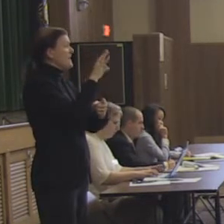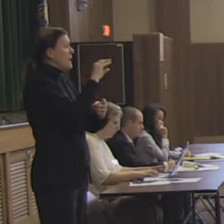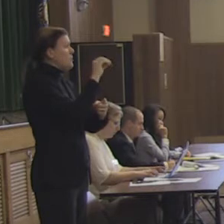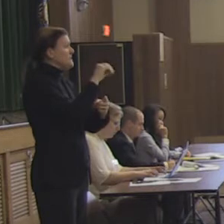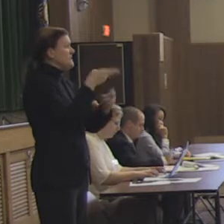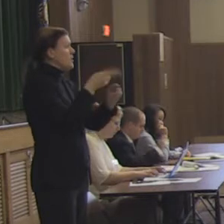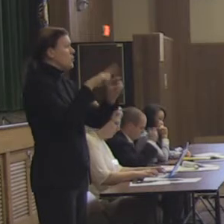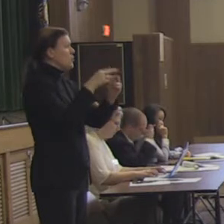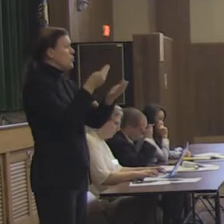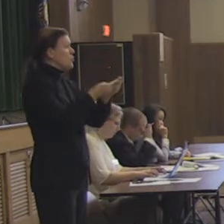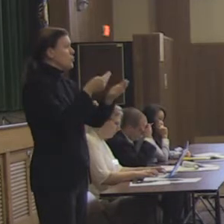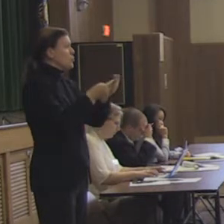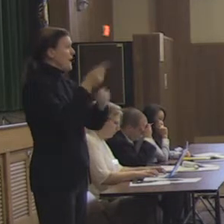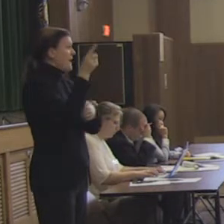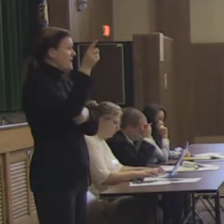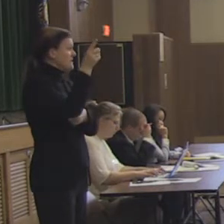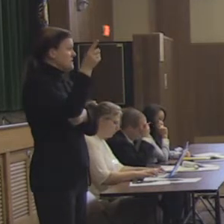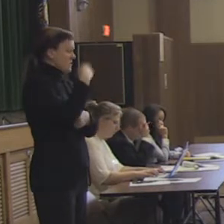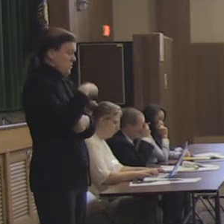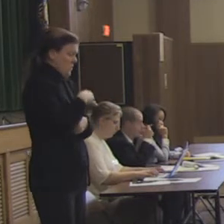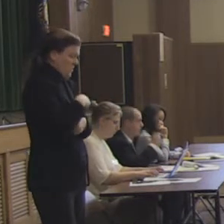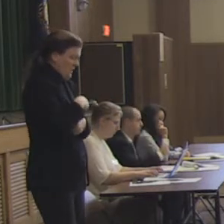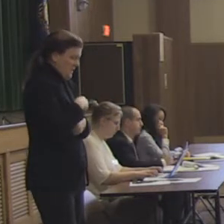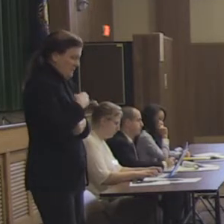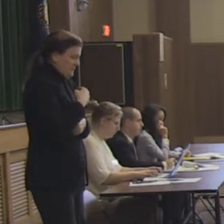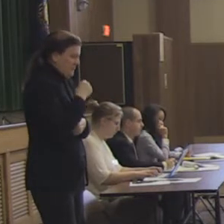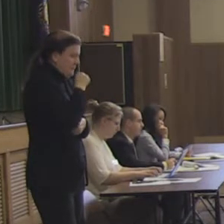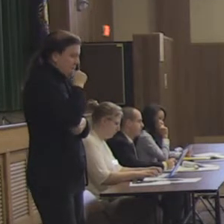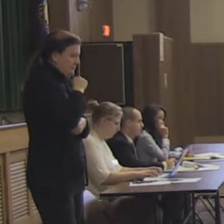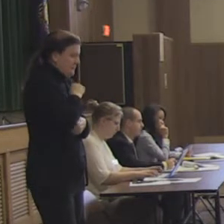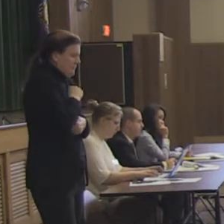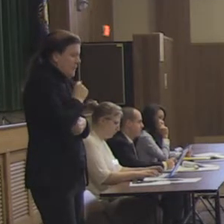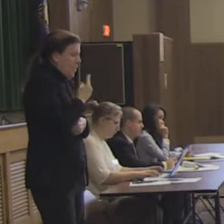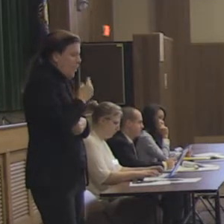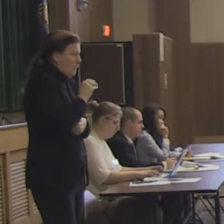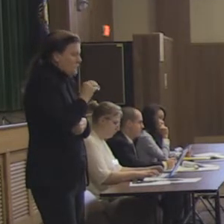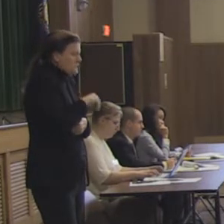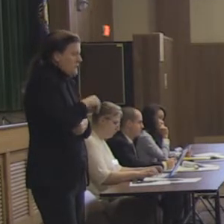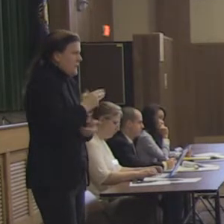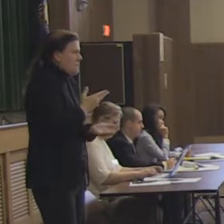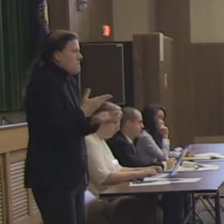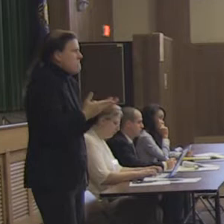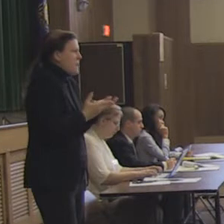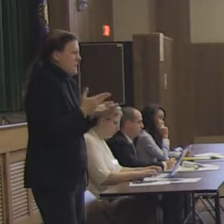raise, and if they're lucky, they might qualify for a 1% raise.